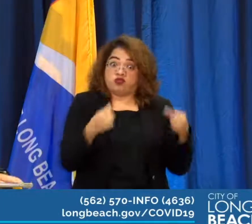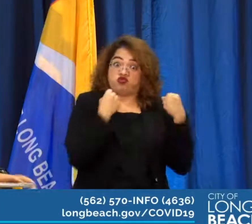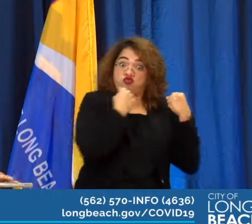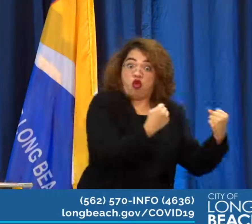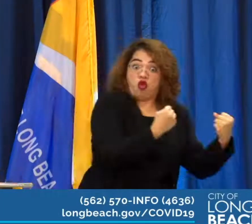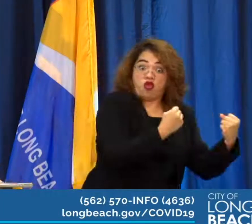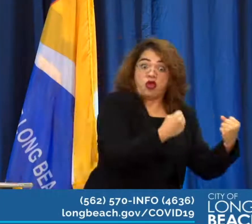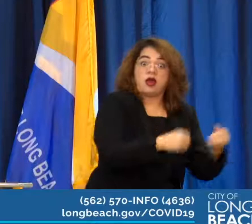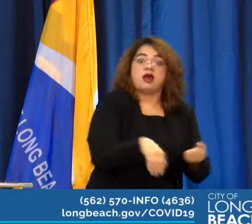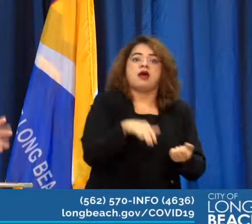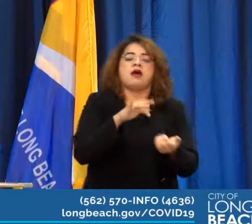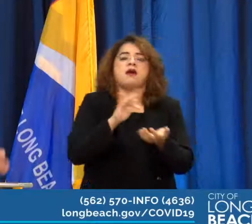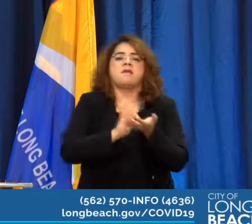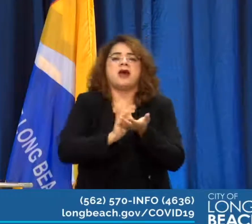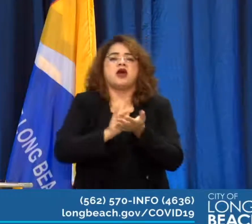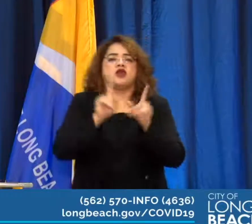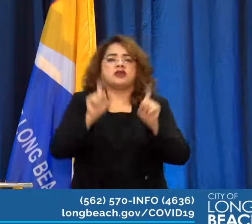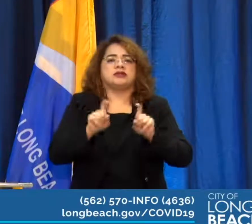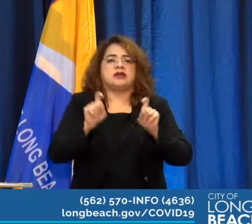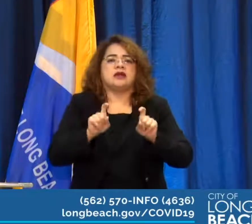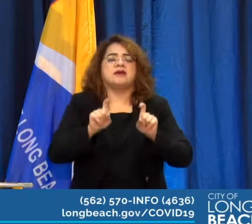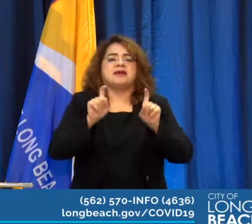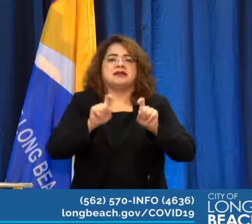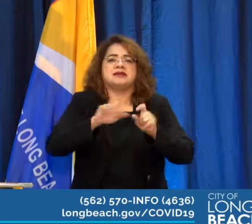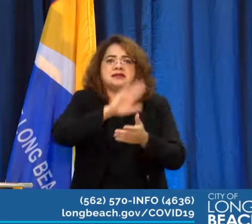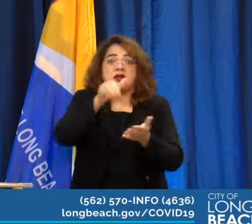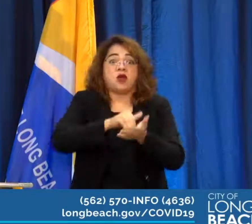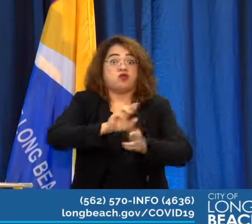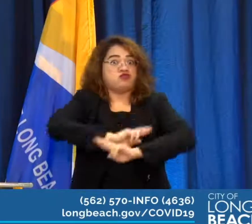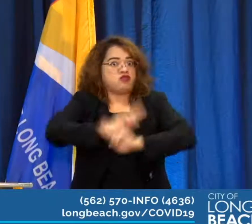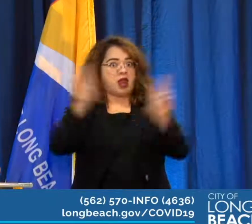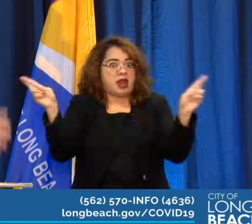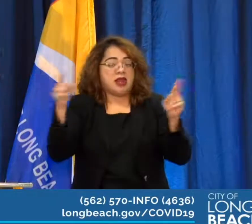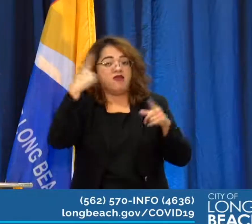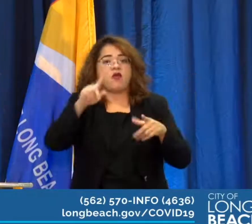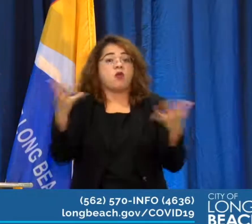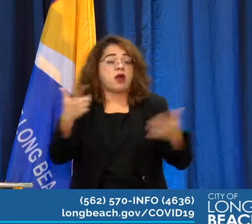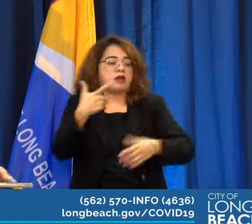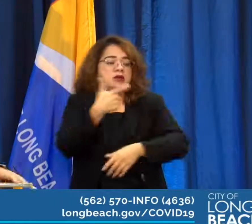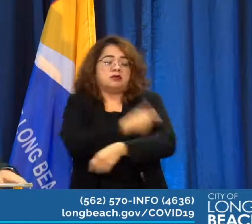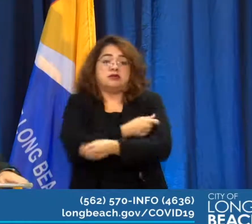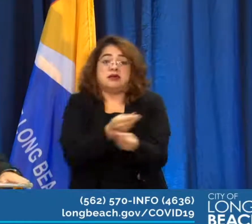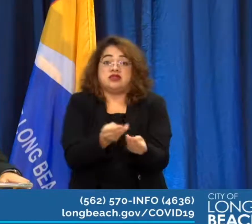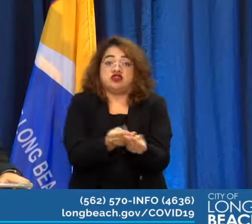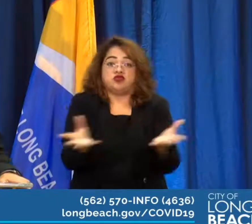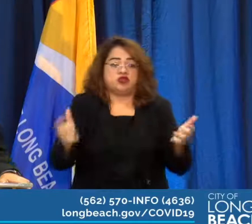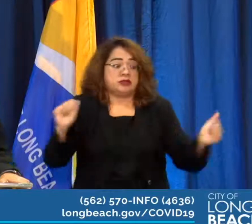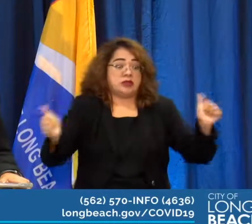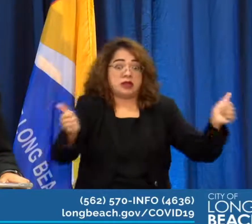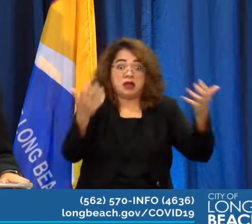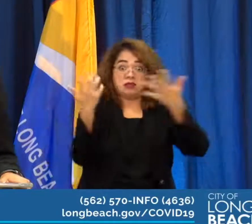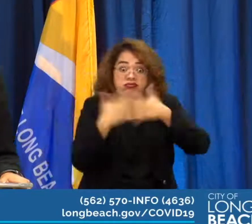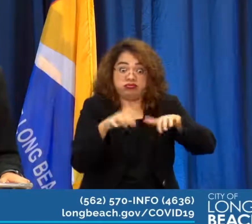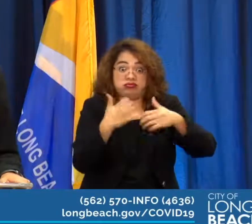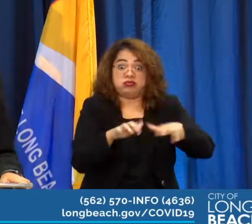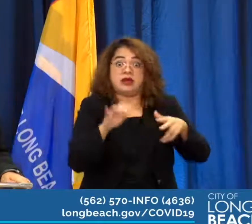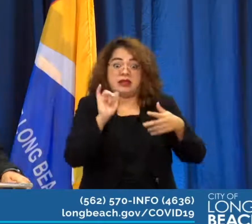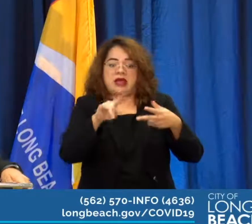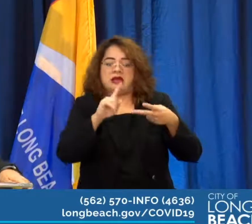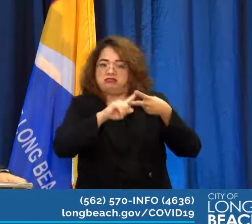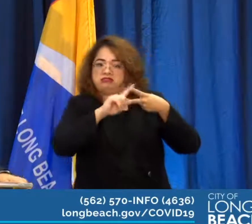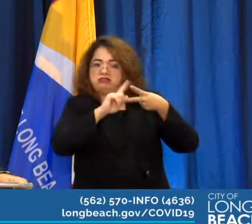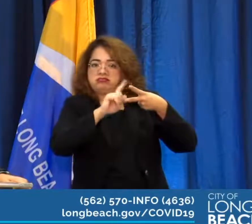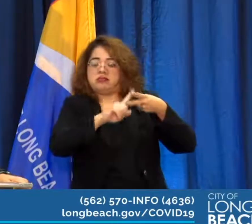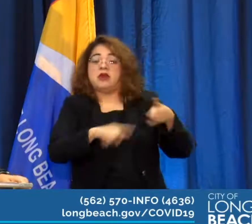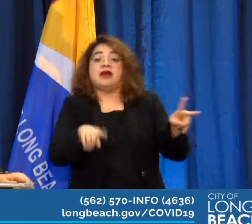our medical teams and our testing centers are ready for vaccine distribution and for testing. And the second will